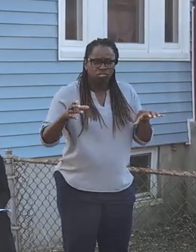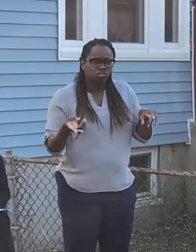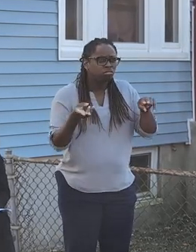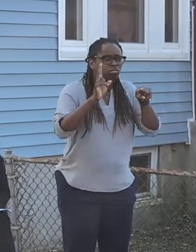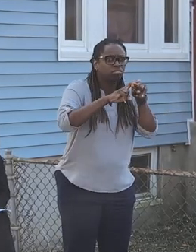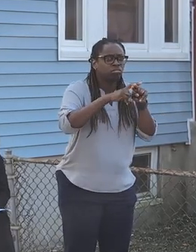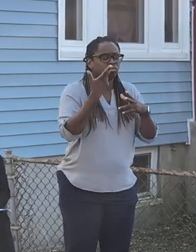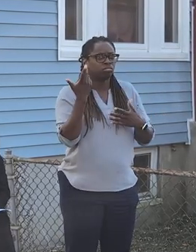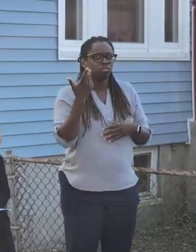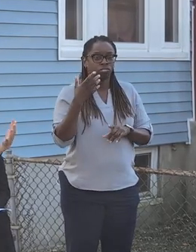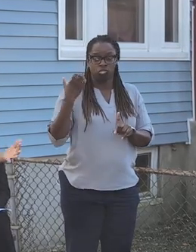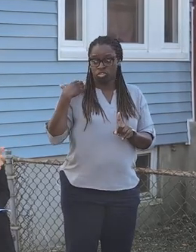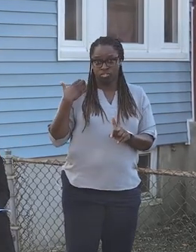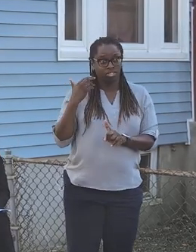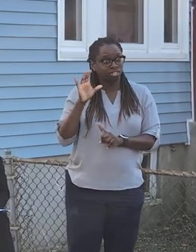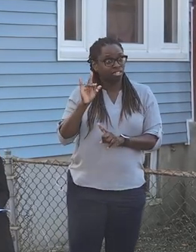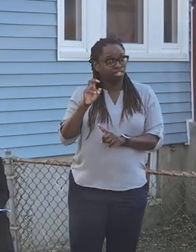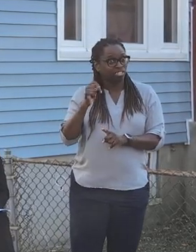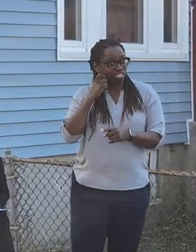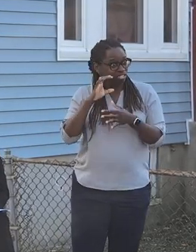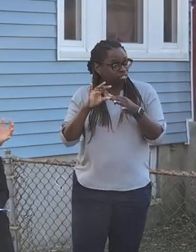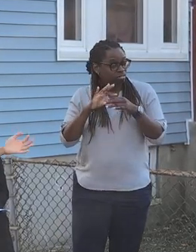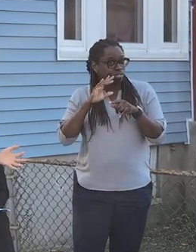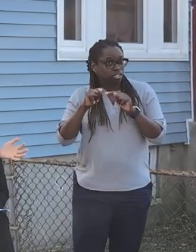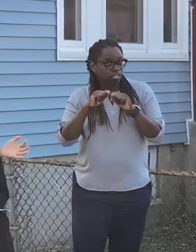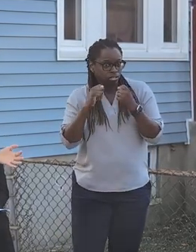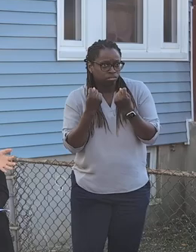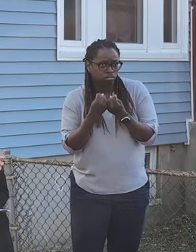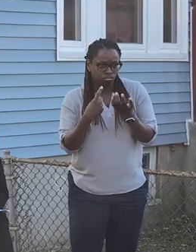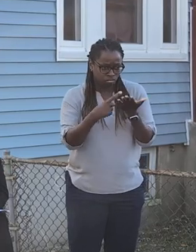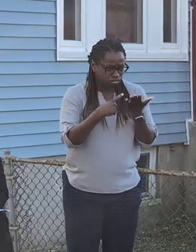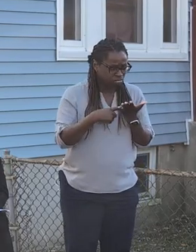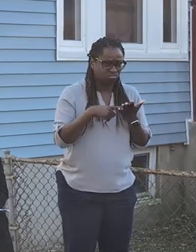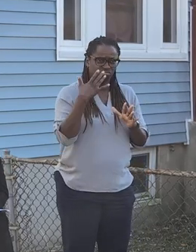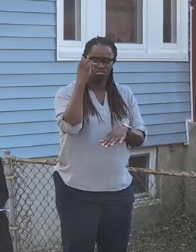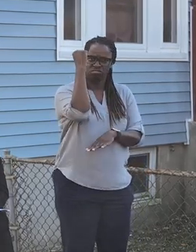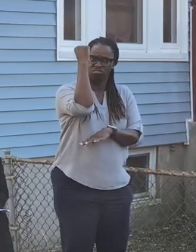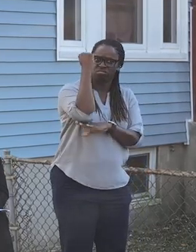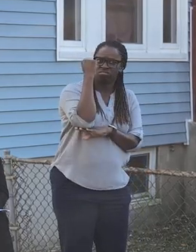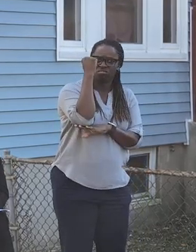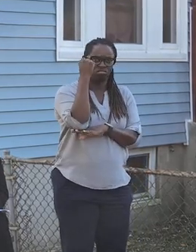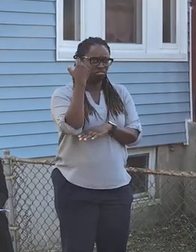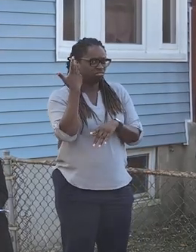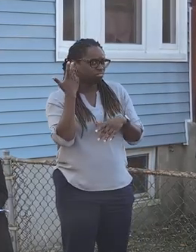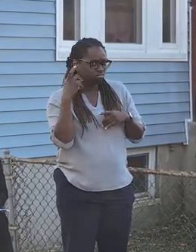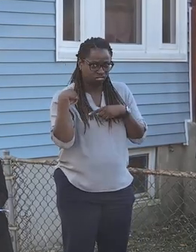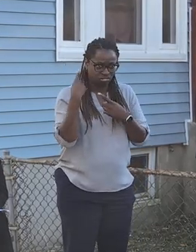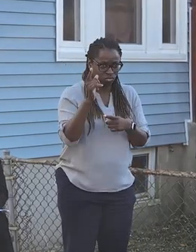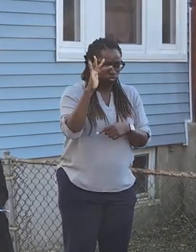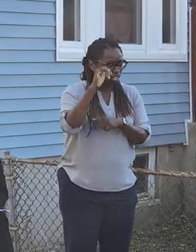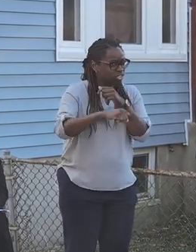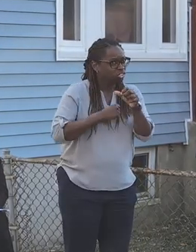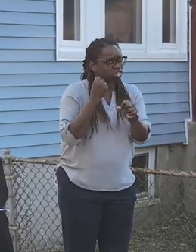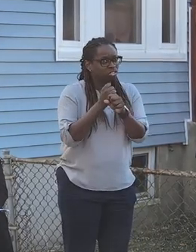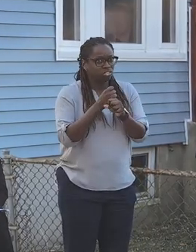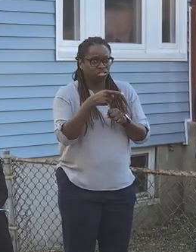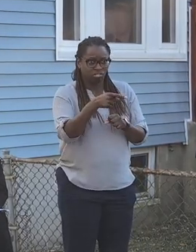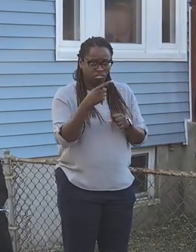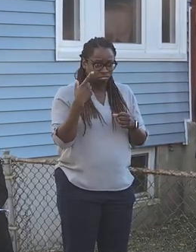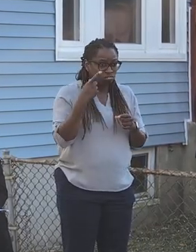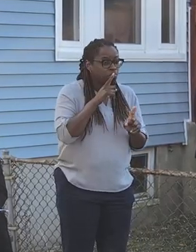Dillon, her team, and our cabinet than at any other time in the last 25 years. But at the end of the day, this is about